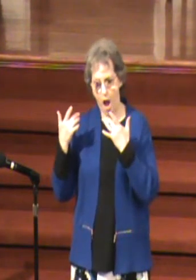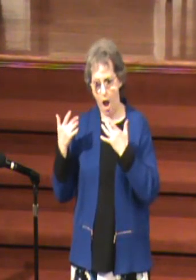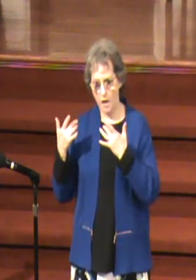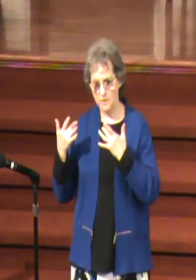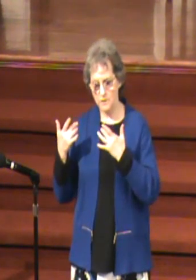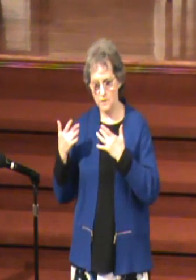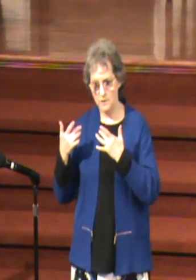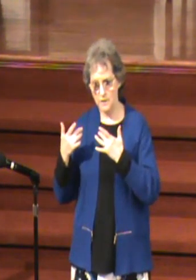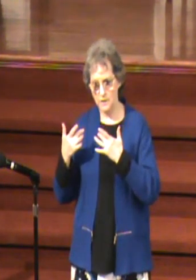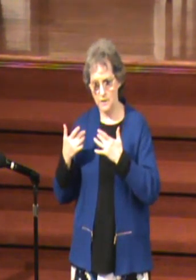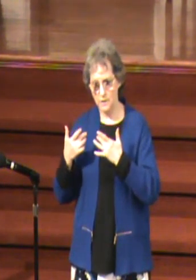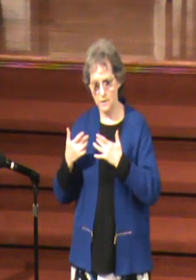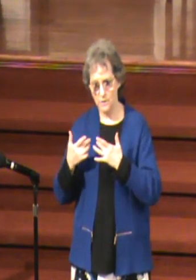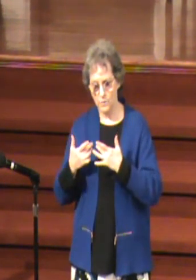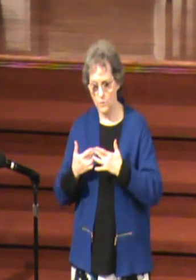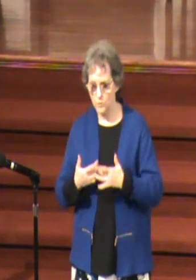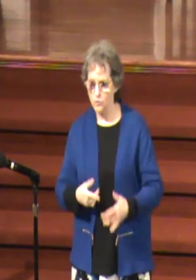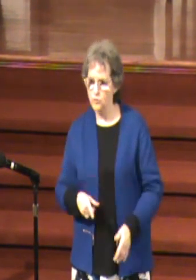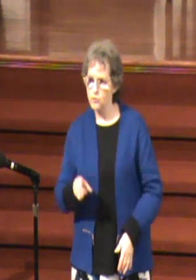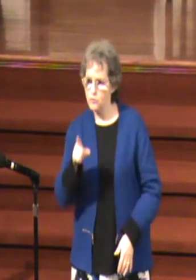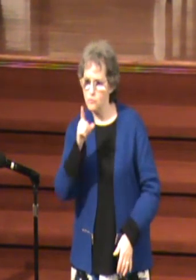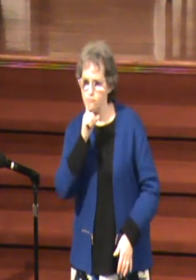heart be lonely